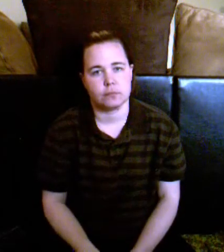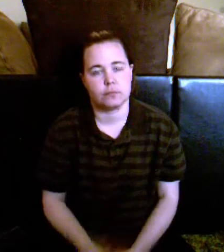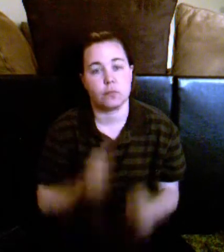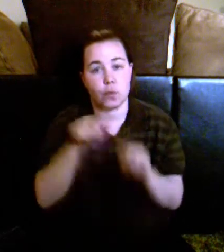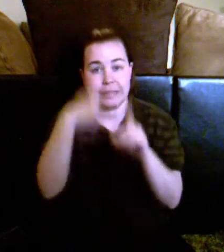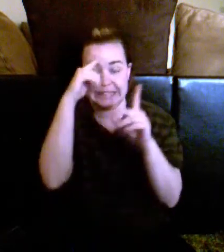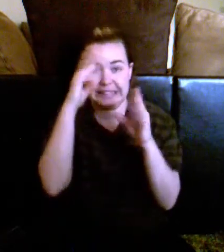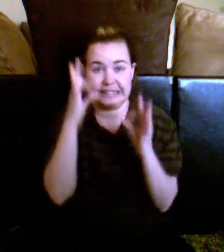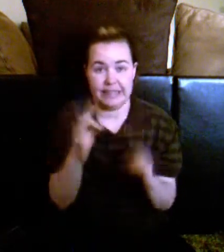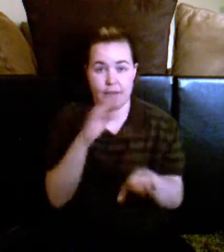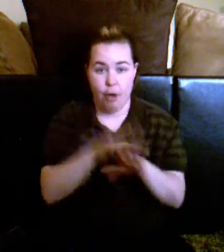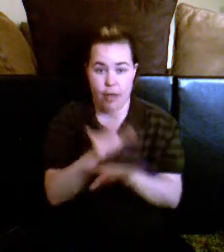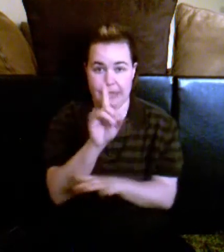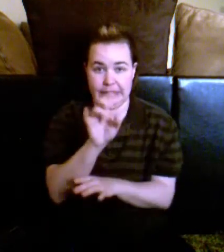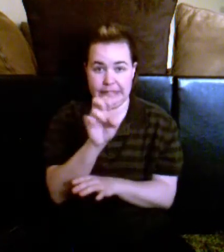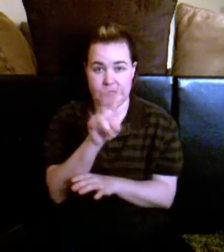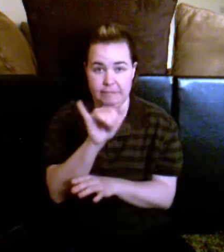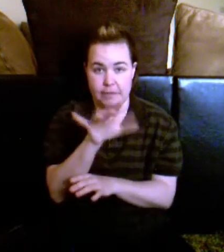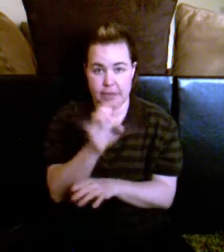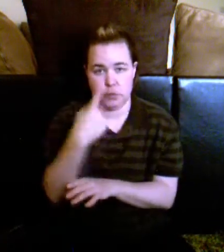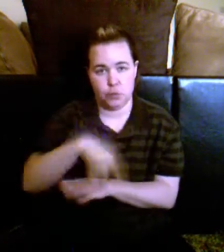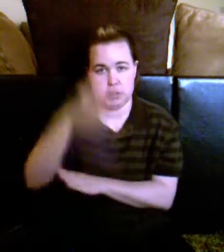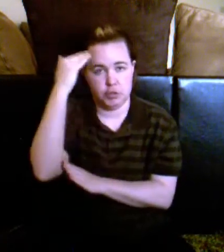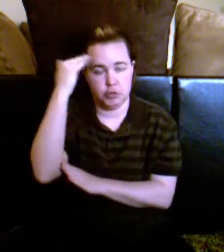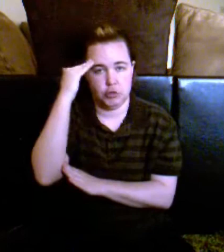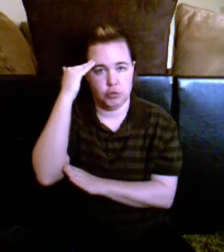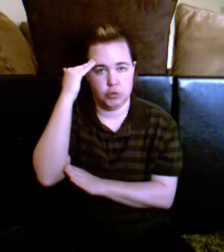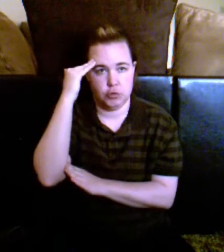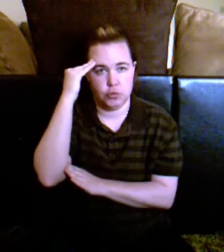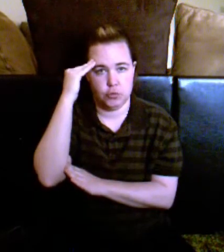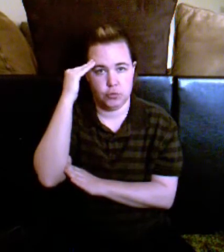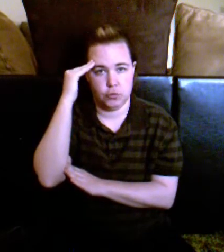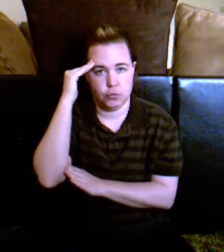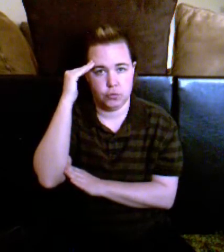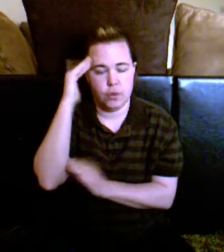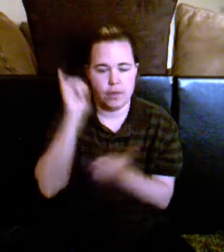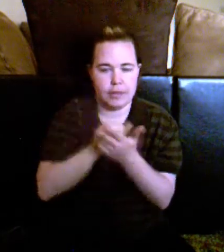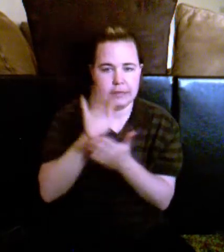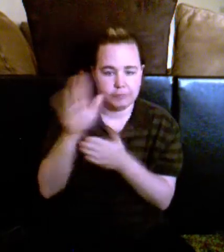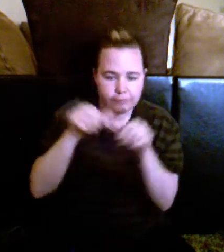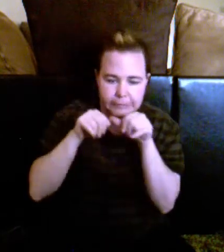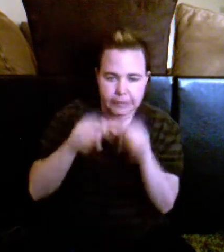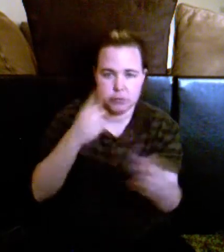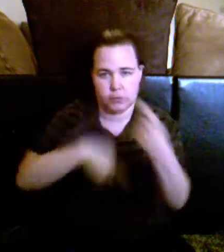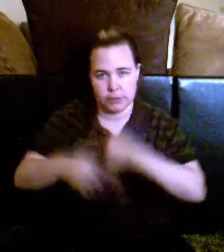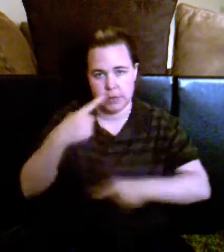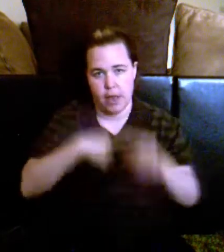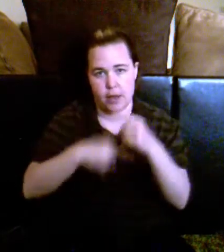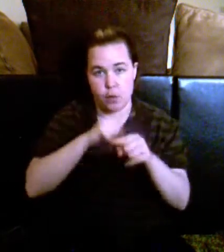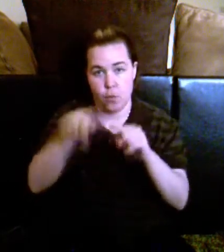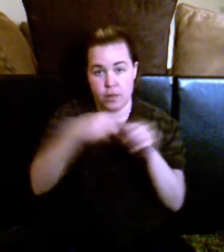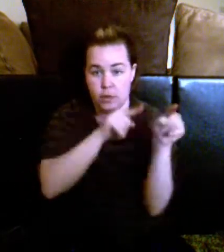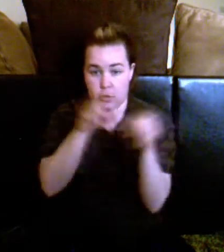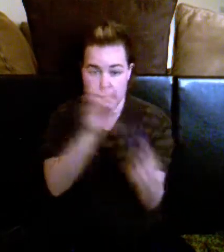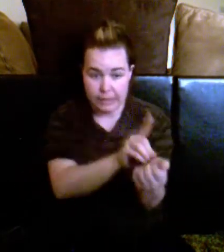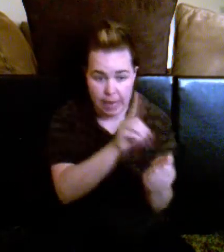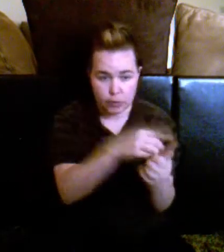deciding on the device, we knew along that he would still sign. When they go to the doctors or out into the